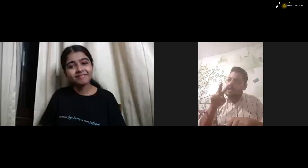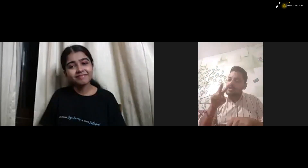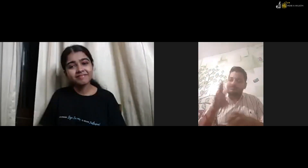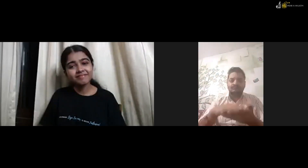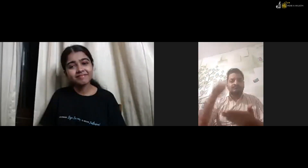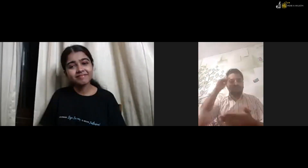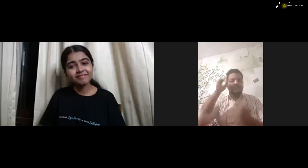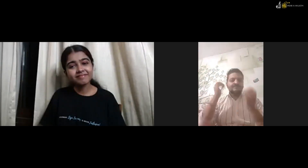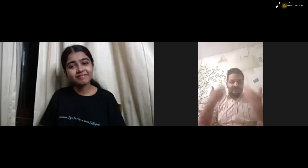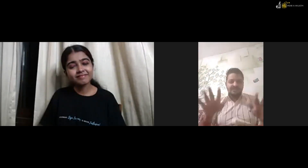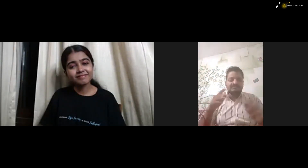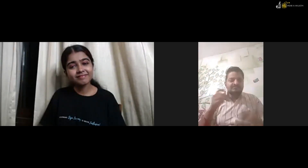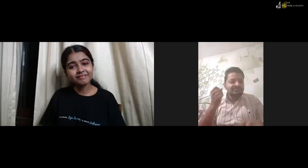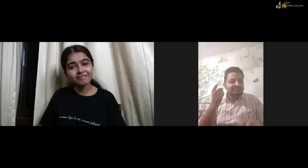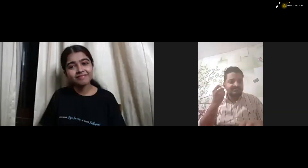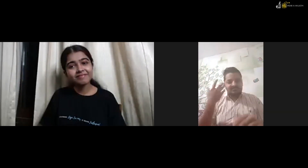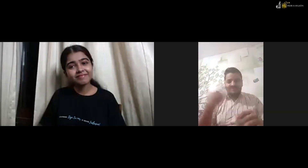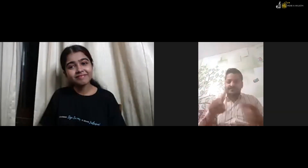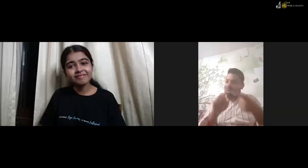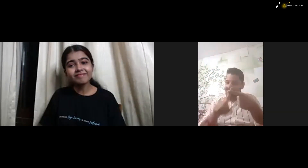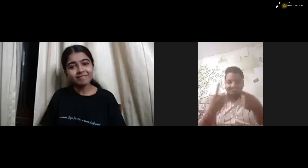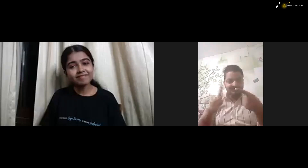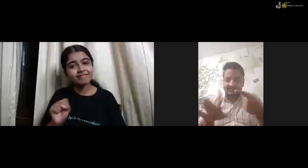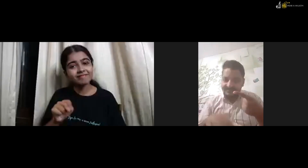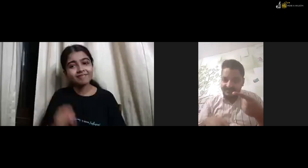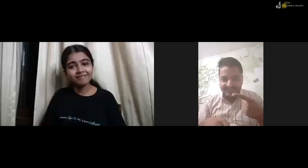So this was the first time, and that's when I sort of